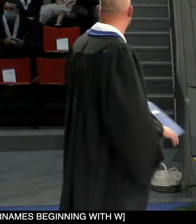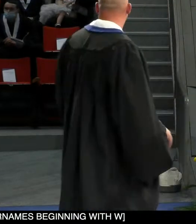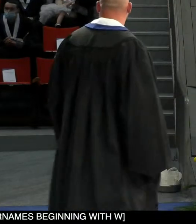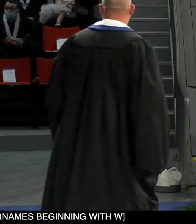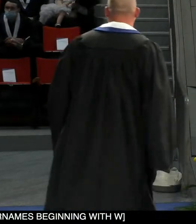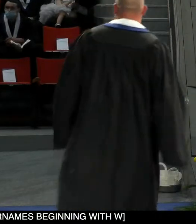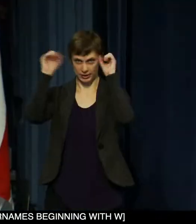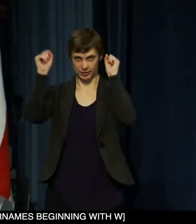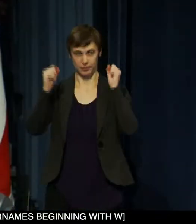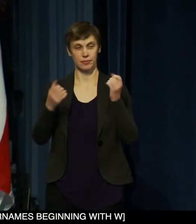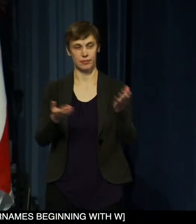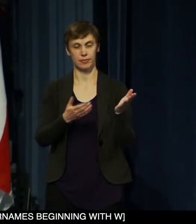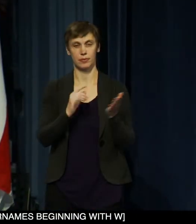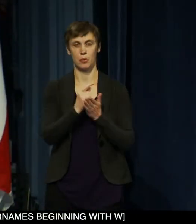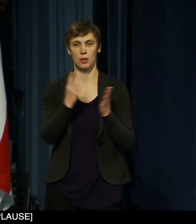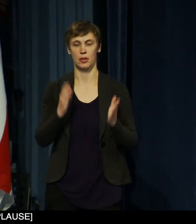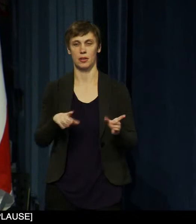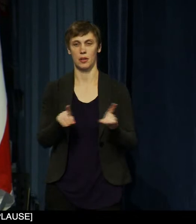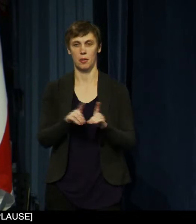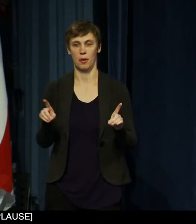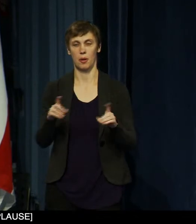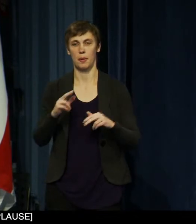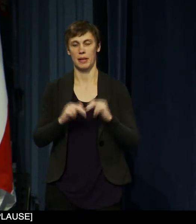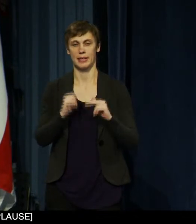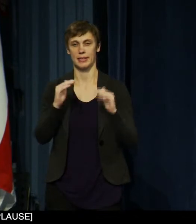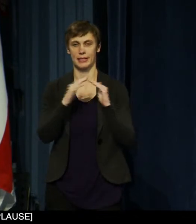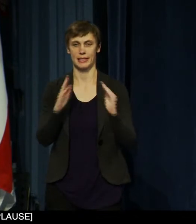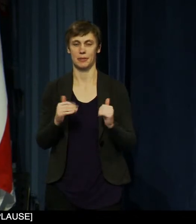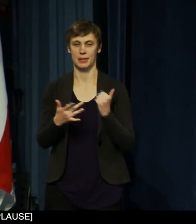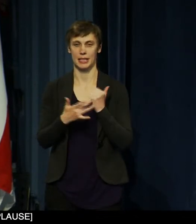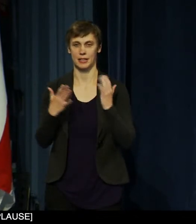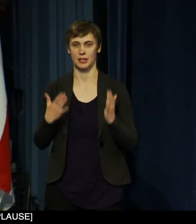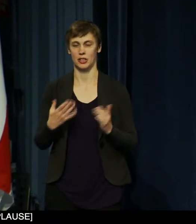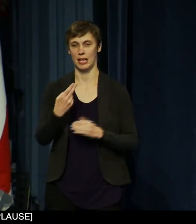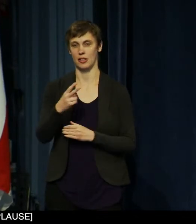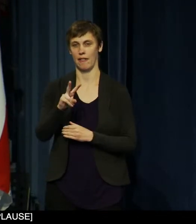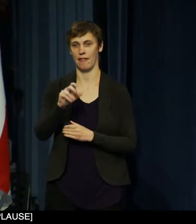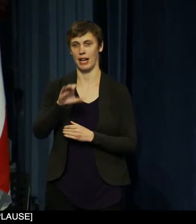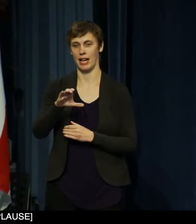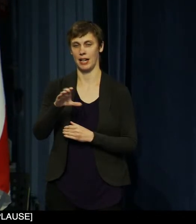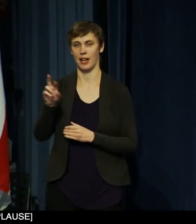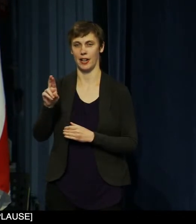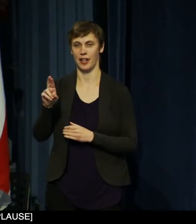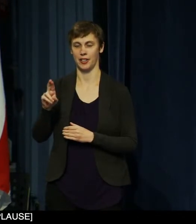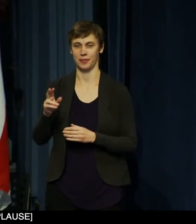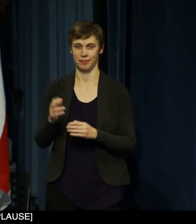Mr. President, graduates for the Diploma in Building Systems Technician, HVAC and R.